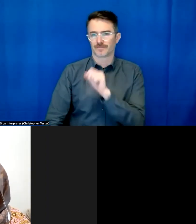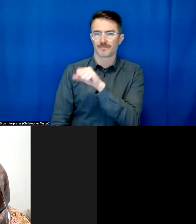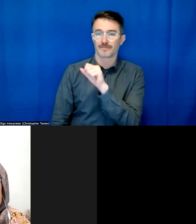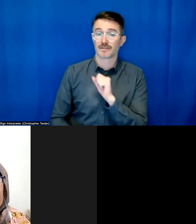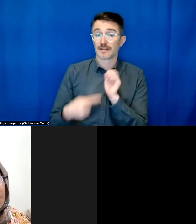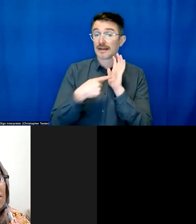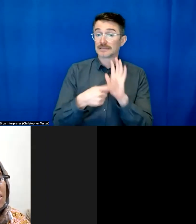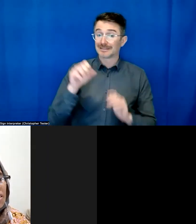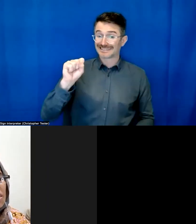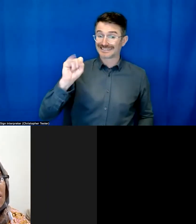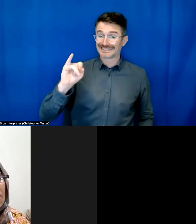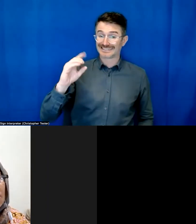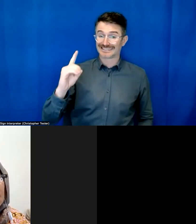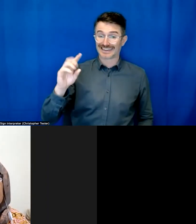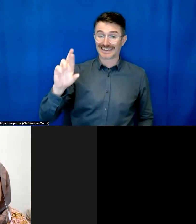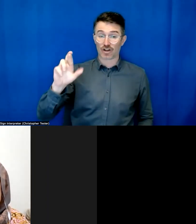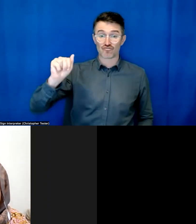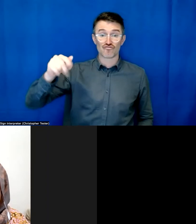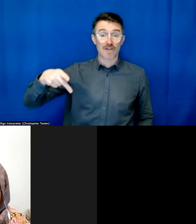indigenous communities is